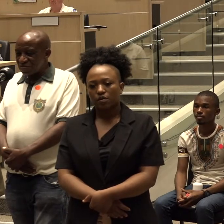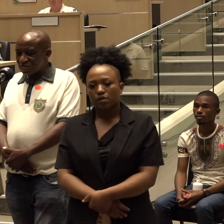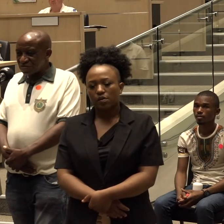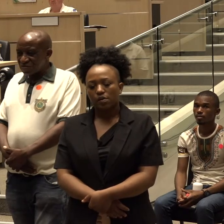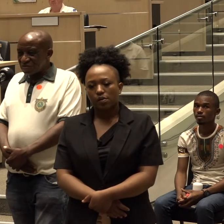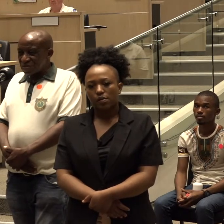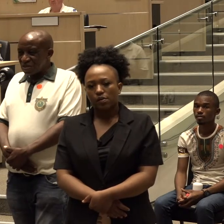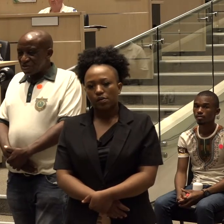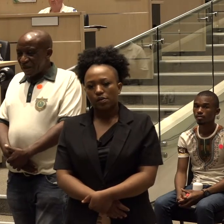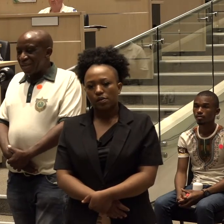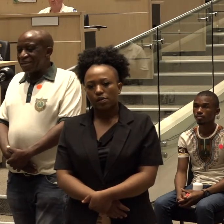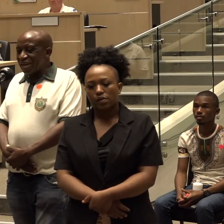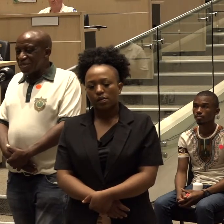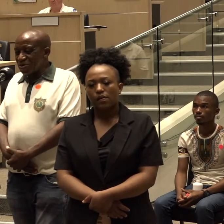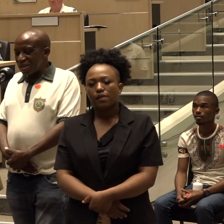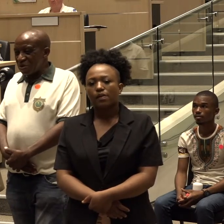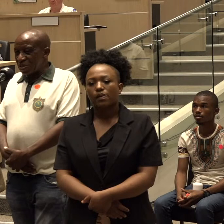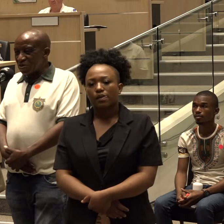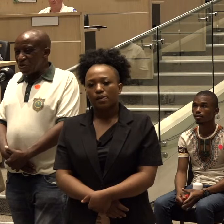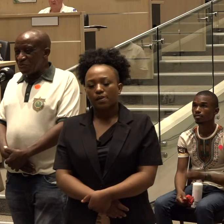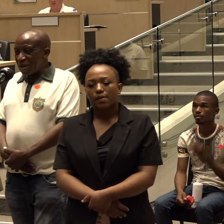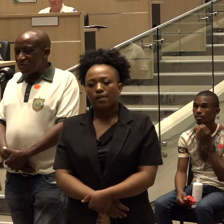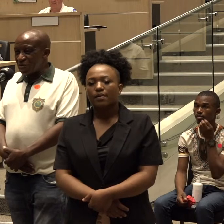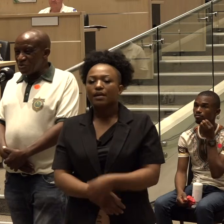Hawkers foreign